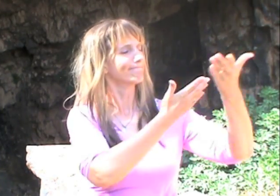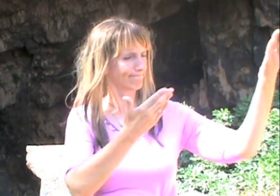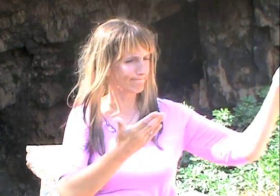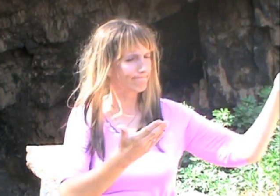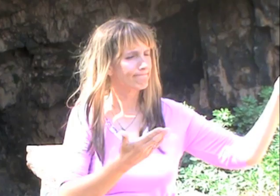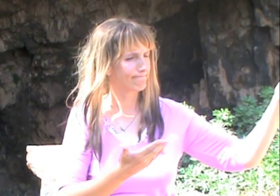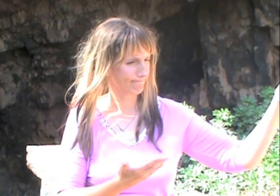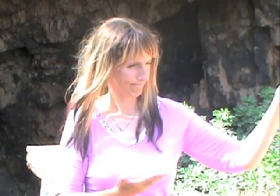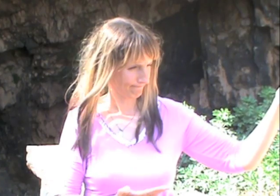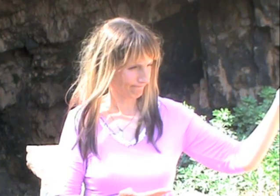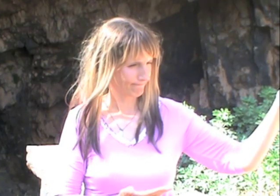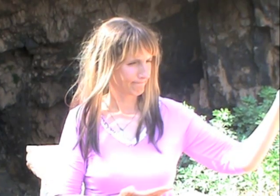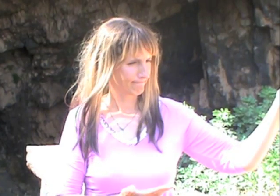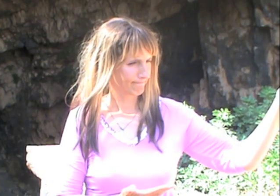heaven."